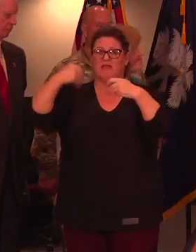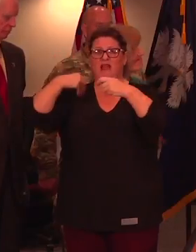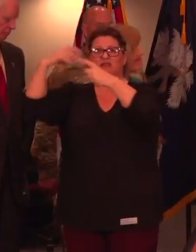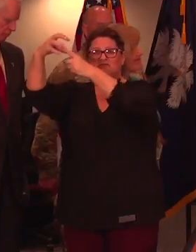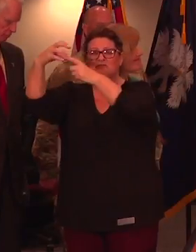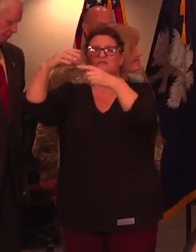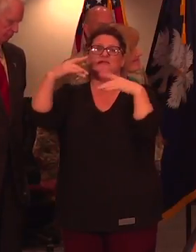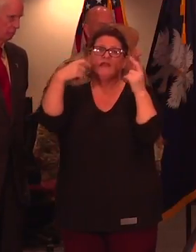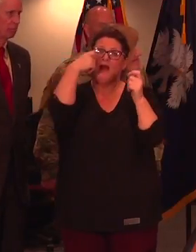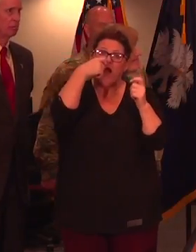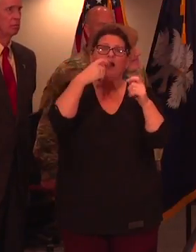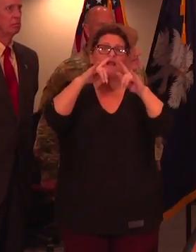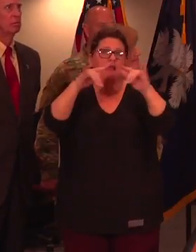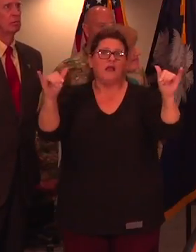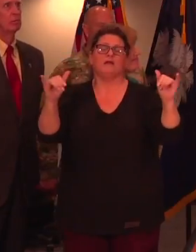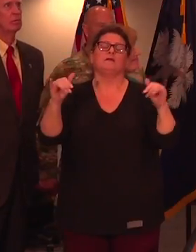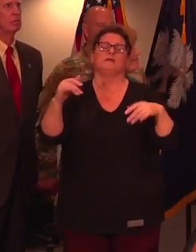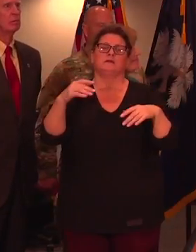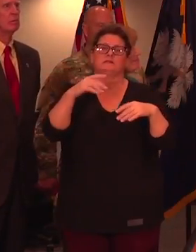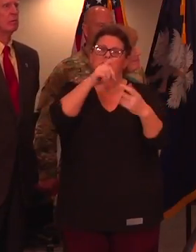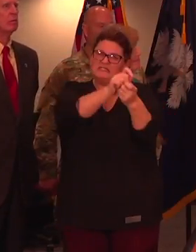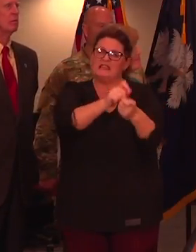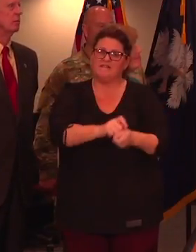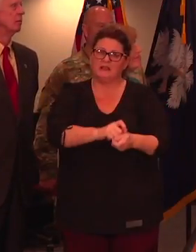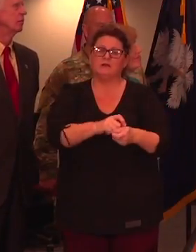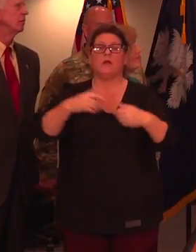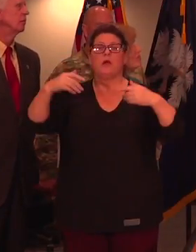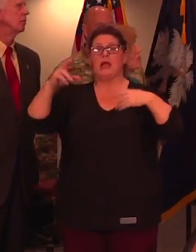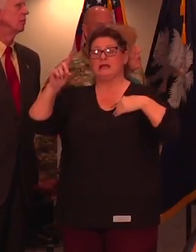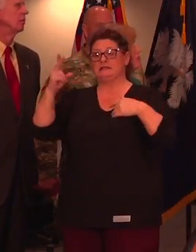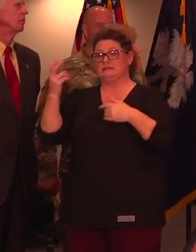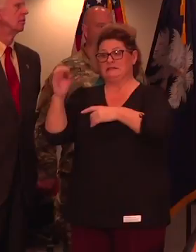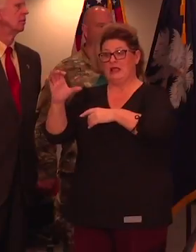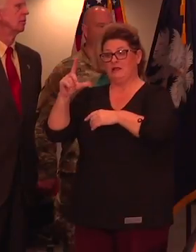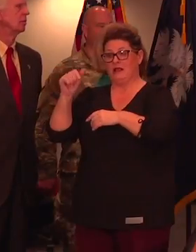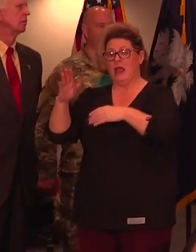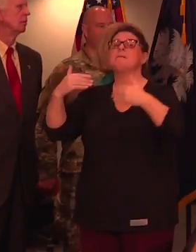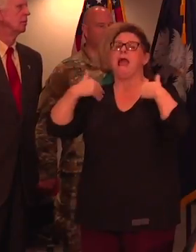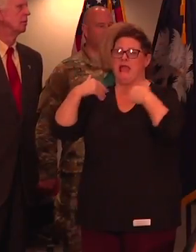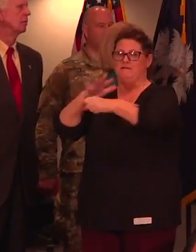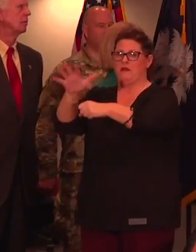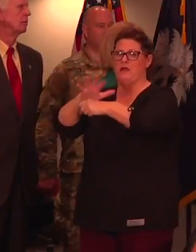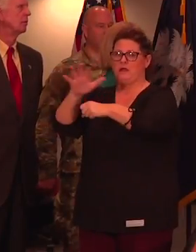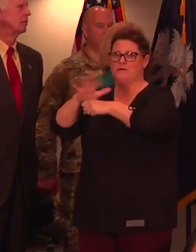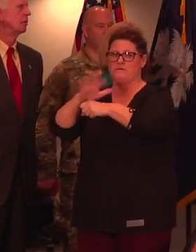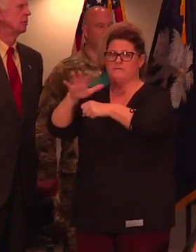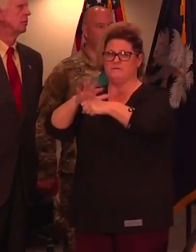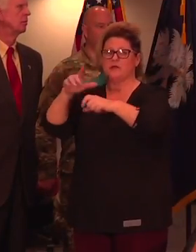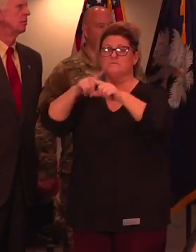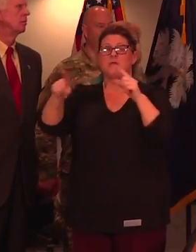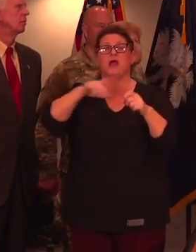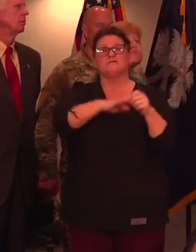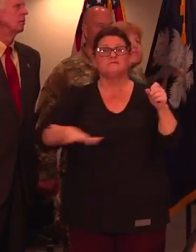process. But we have enough supplies to run the tests at the DHEC Public Health Lab at this point in time. Swabs across